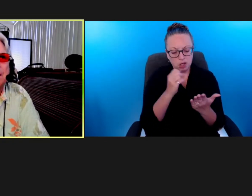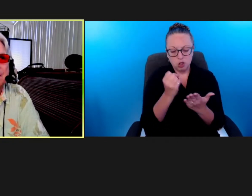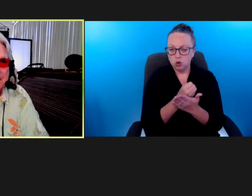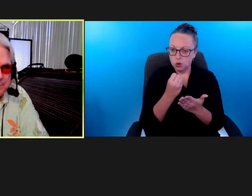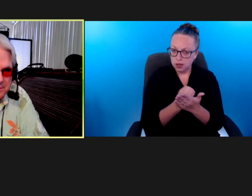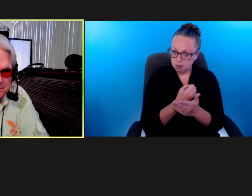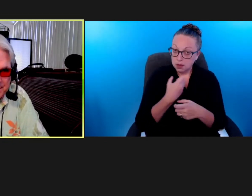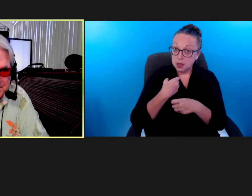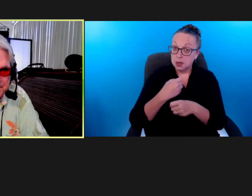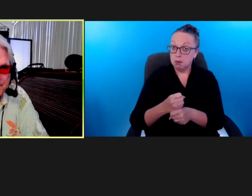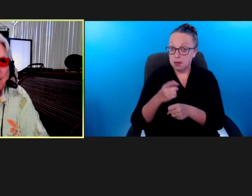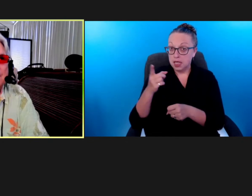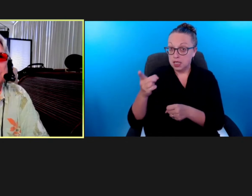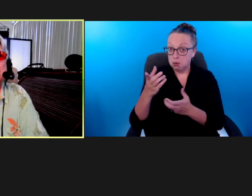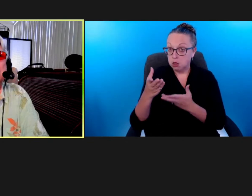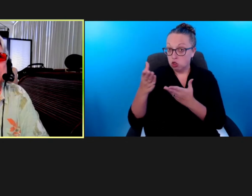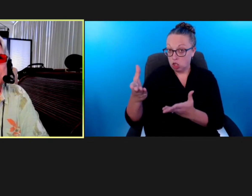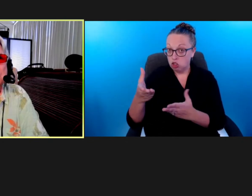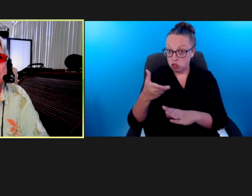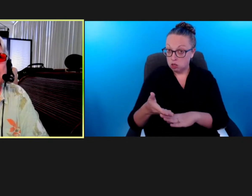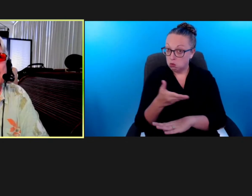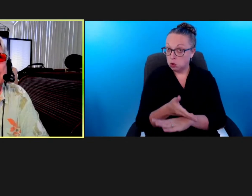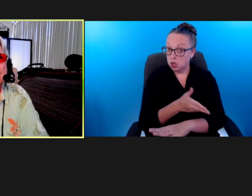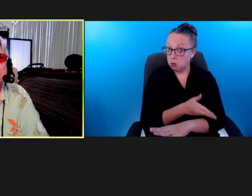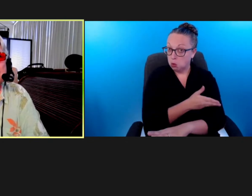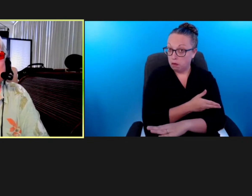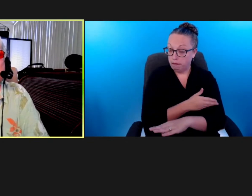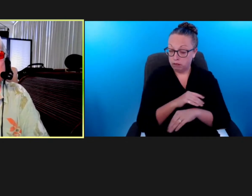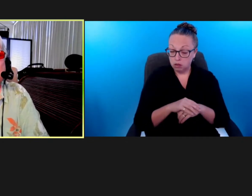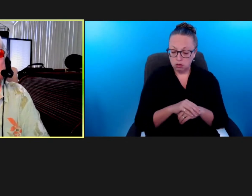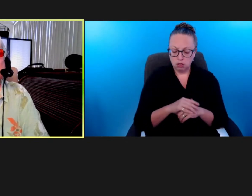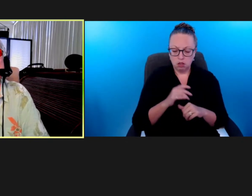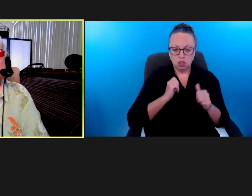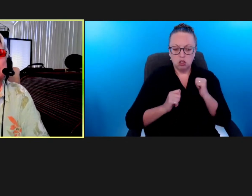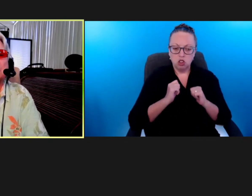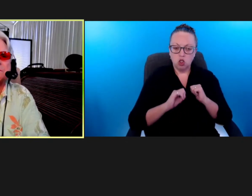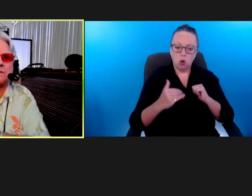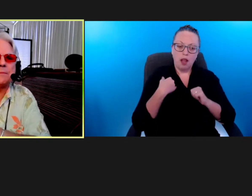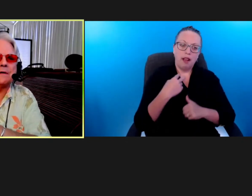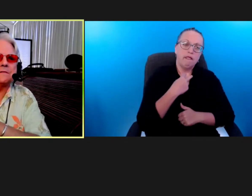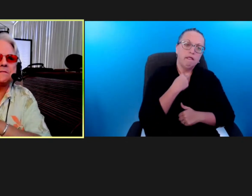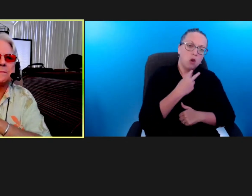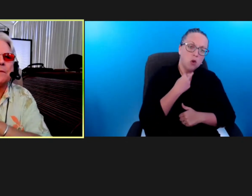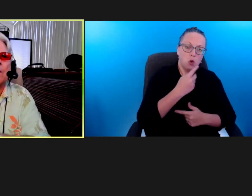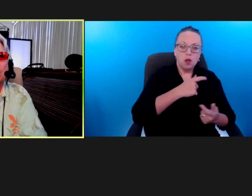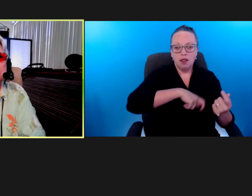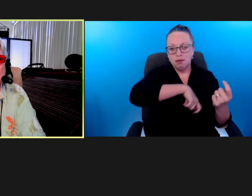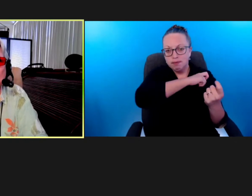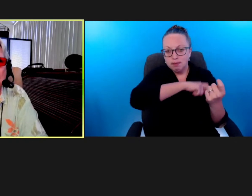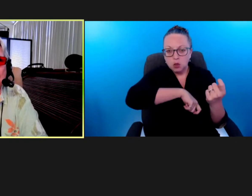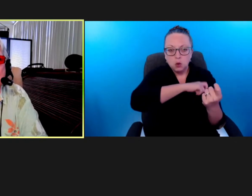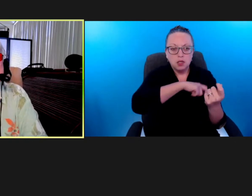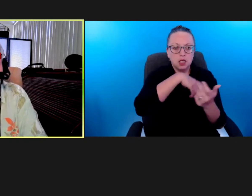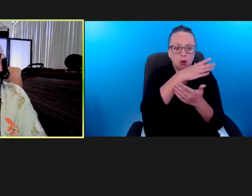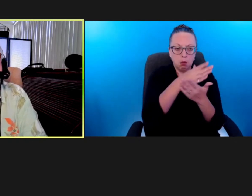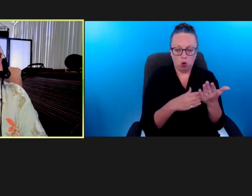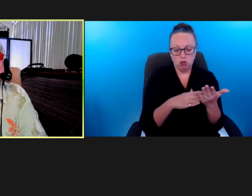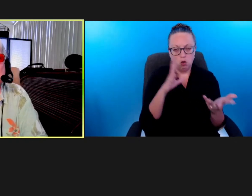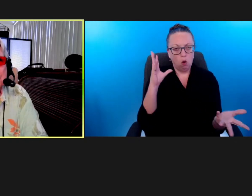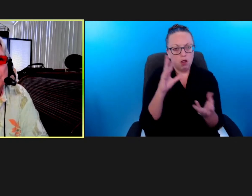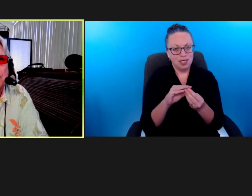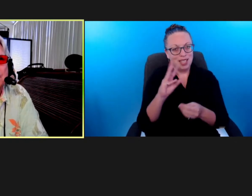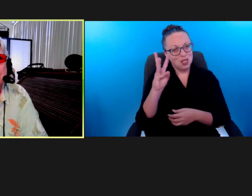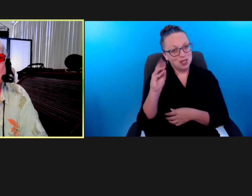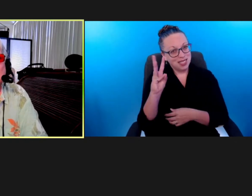its rewrite and improvement. The show's score included vocal and string orchestra parts. All told, 60